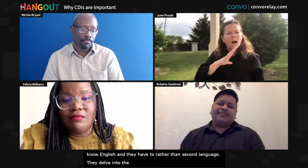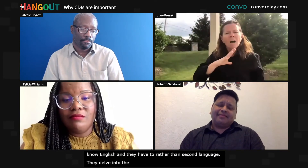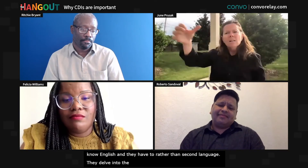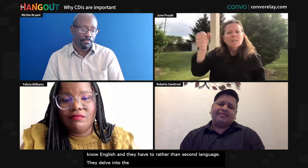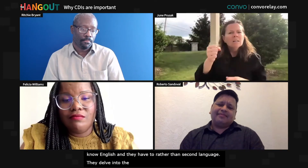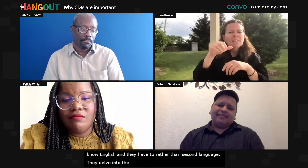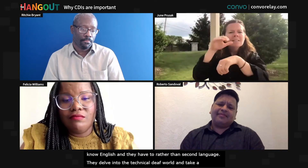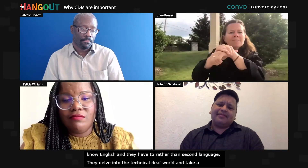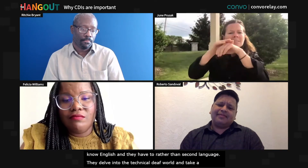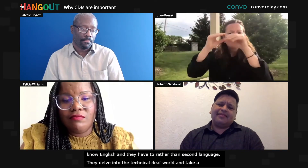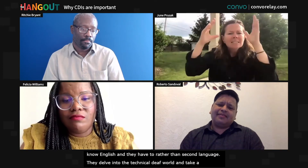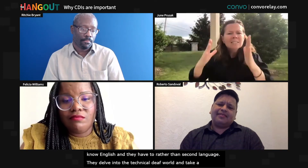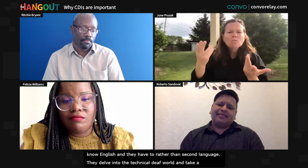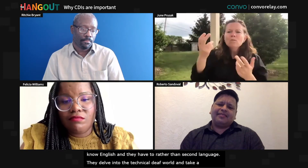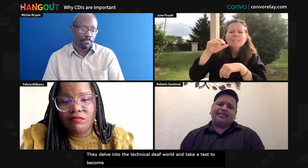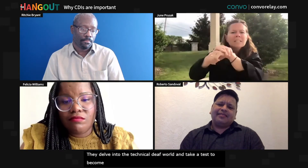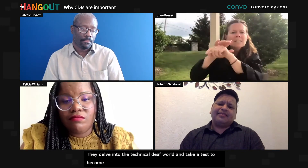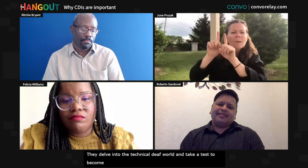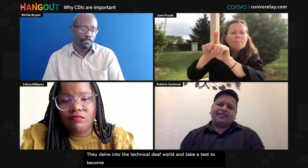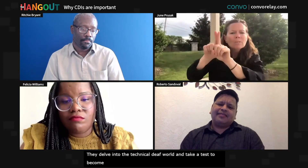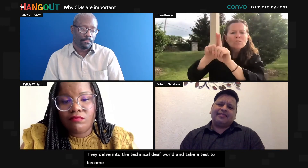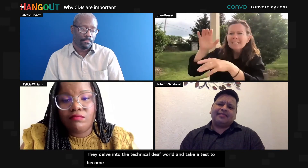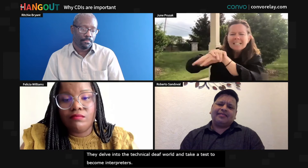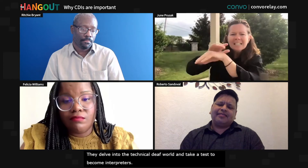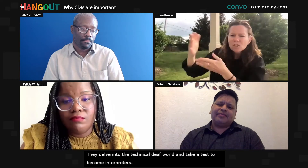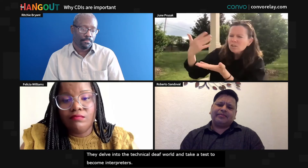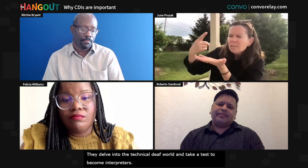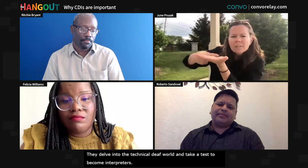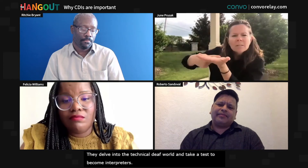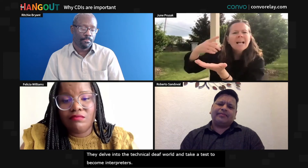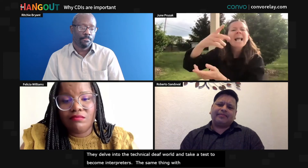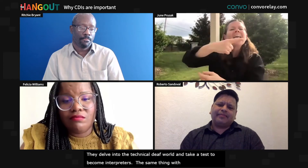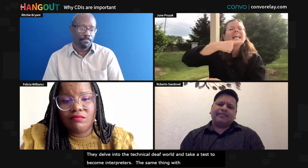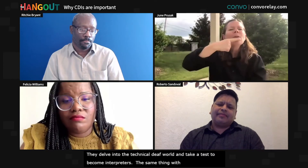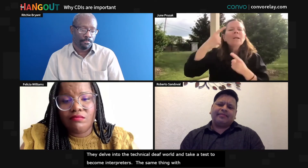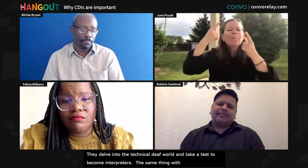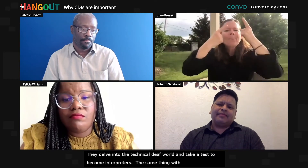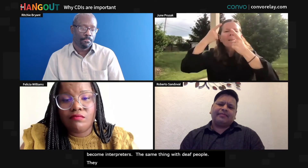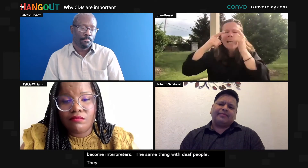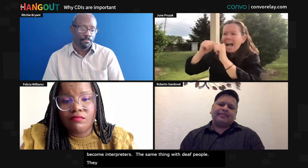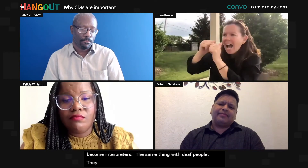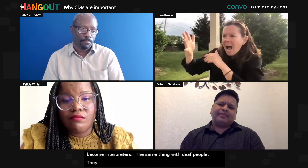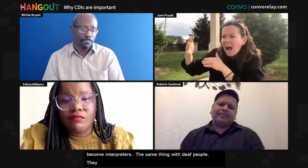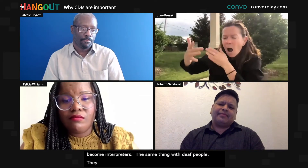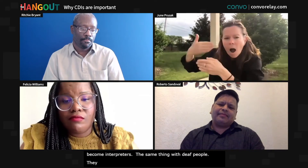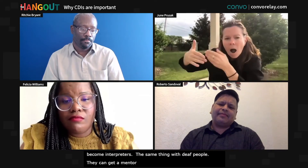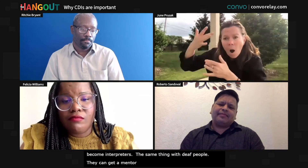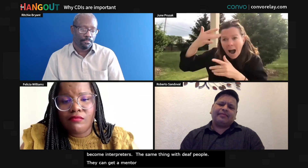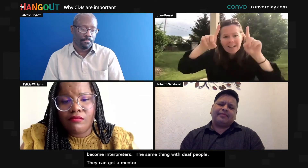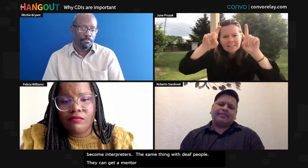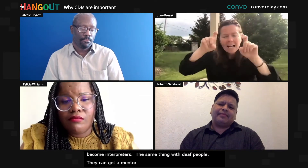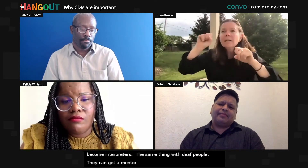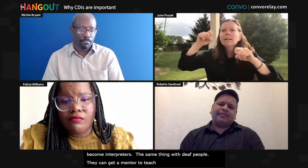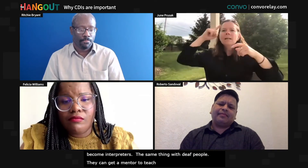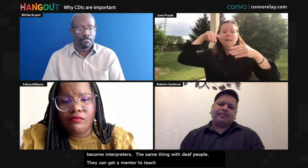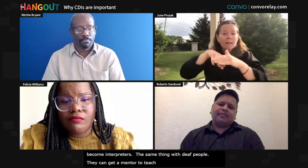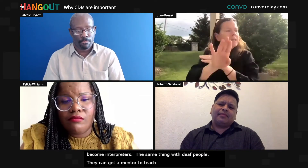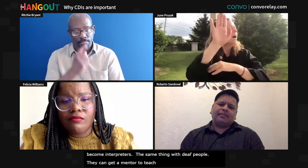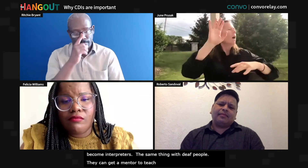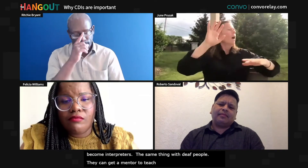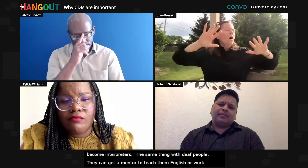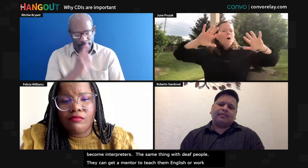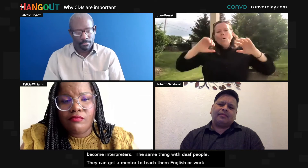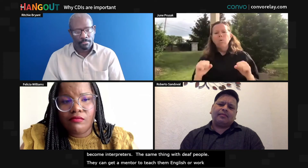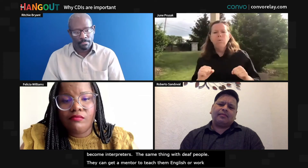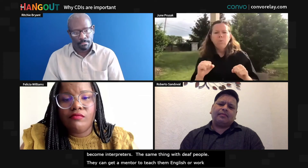become interpreters, right? The same thing with deaf people. They can get a mentor to teach them English or work on their English skills if that's